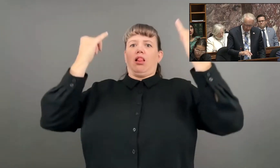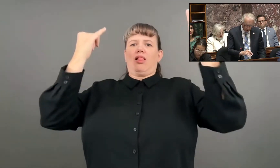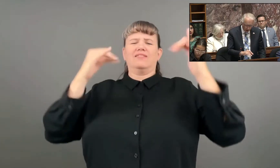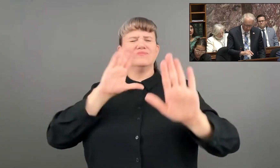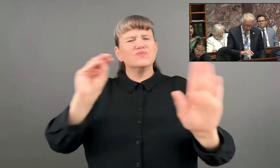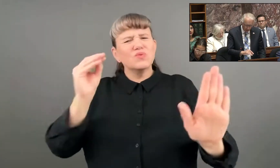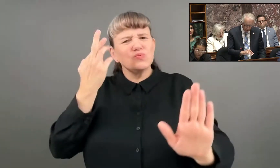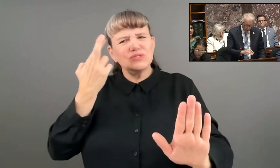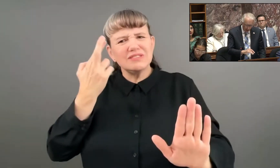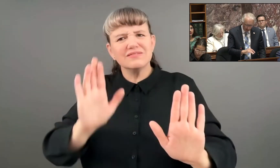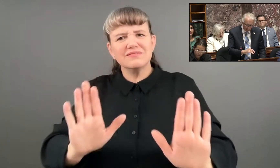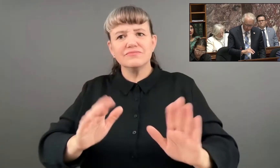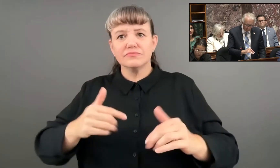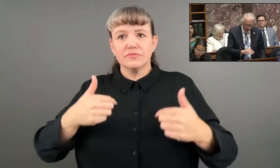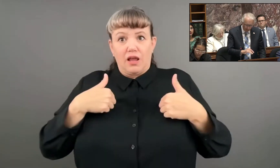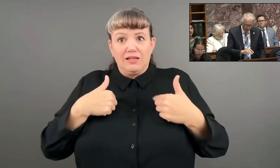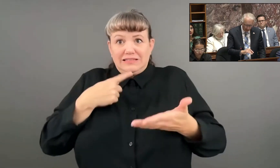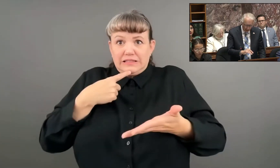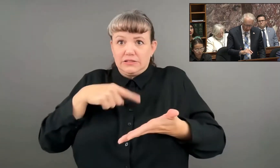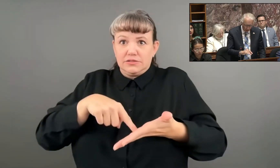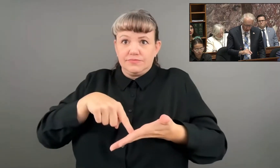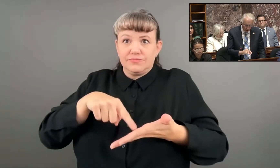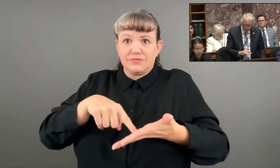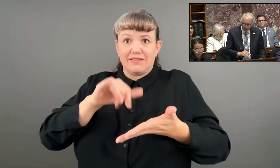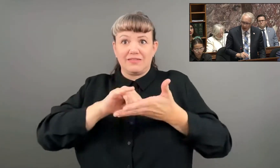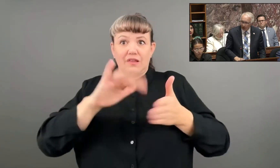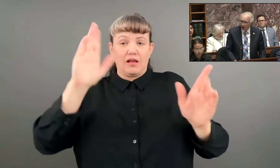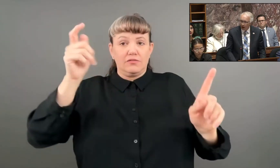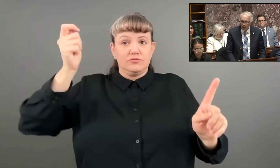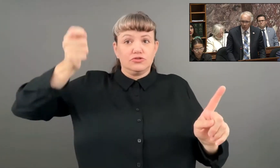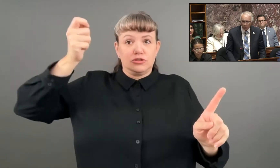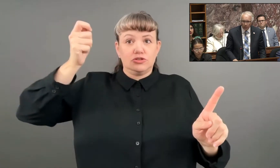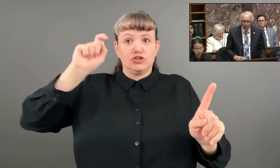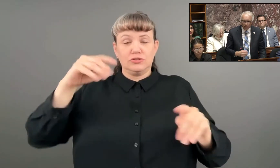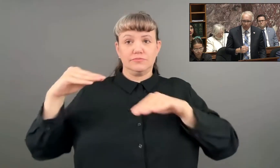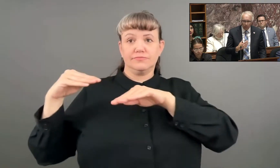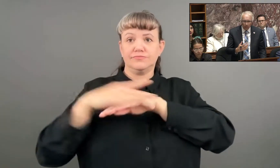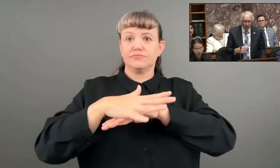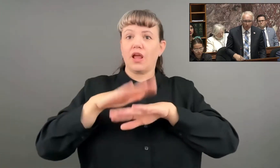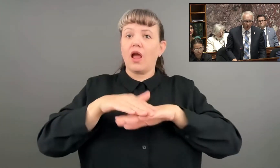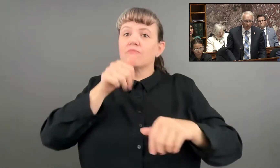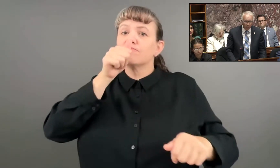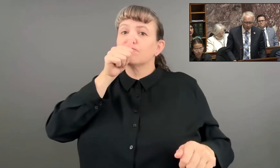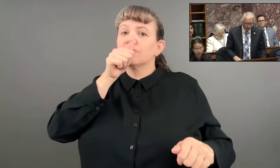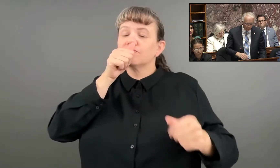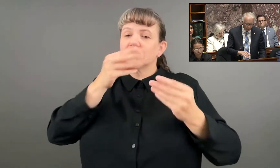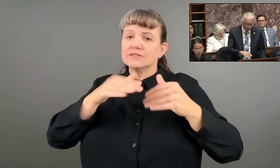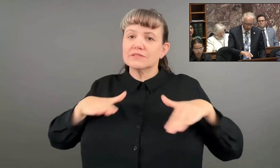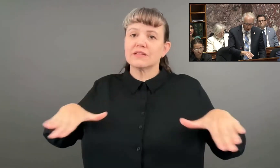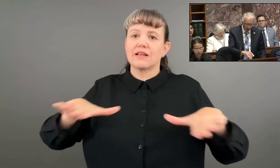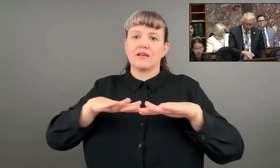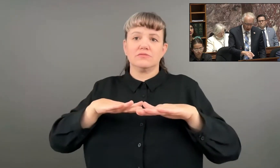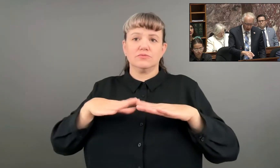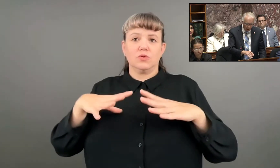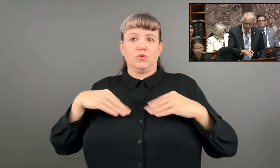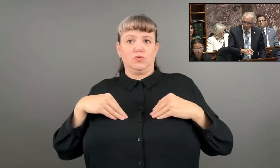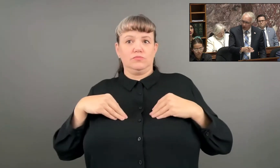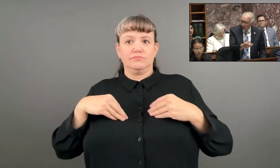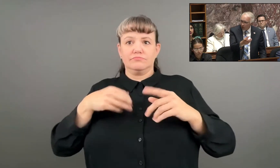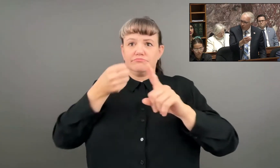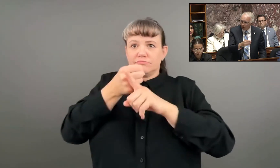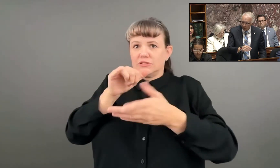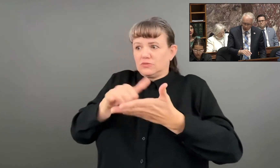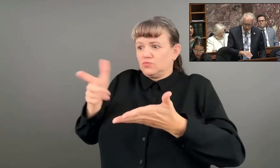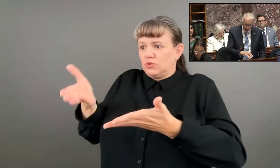that this judgment has for private land ownership in Canada," end quote. That's the argument we put forward. And